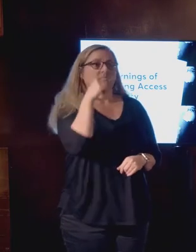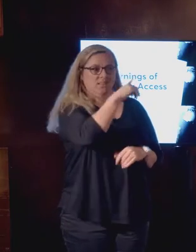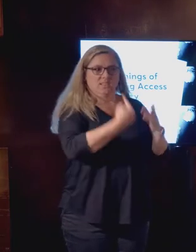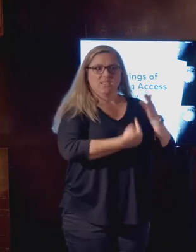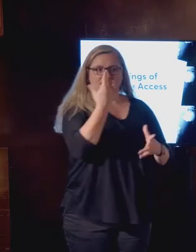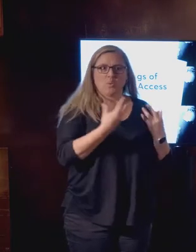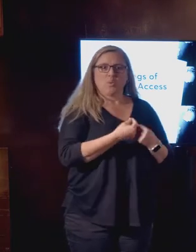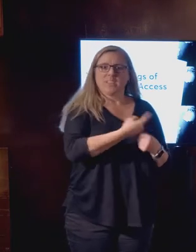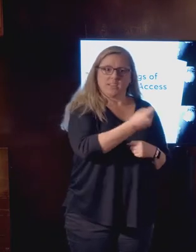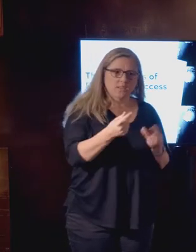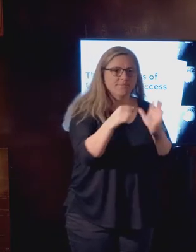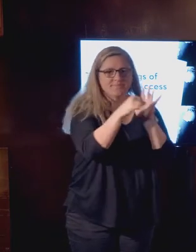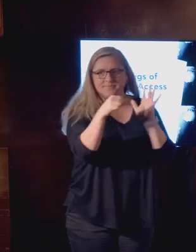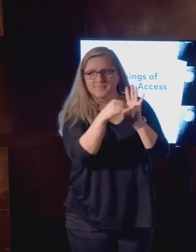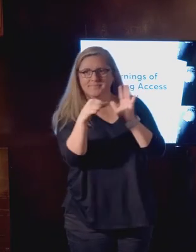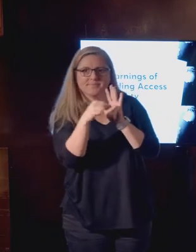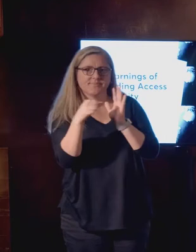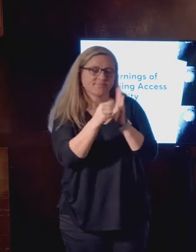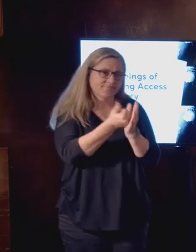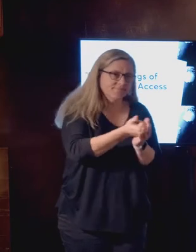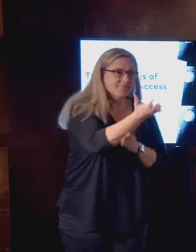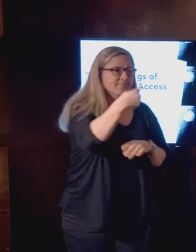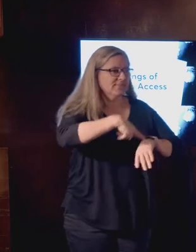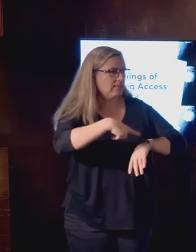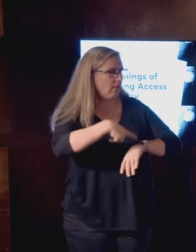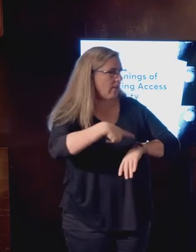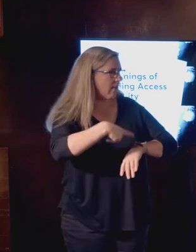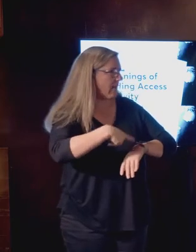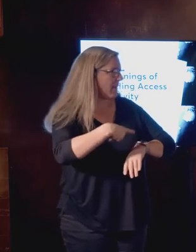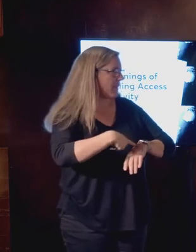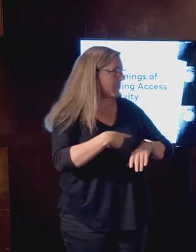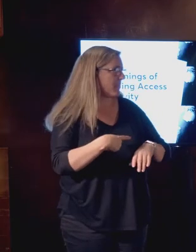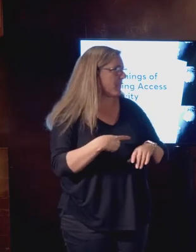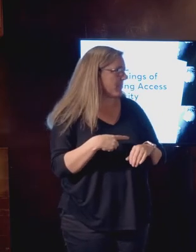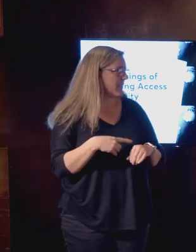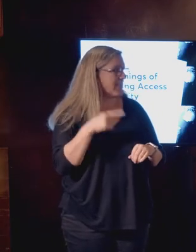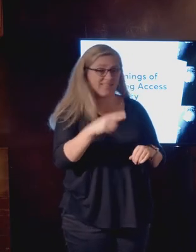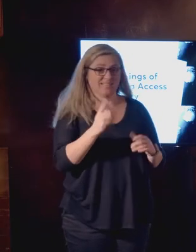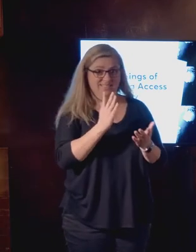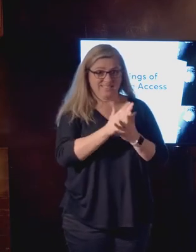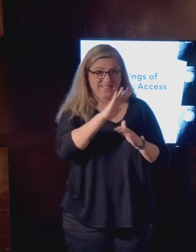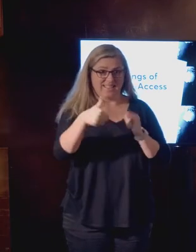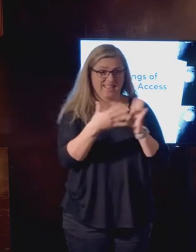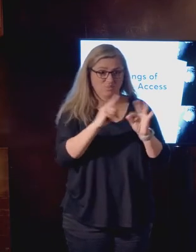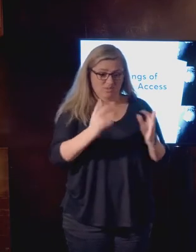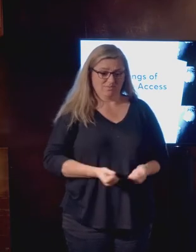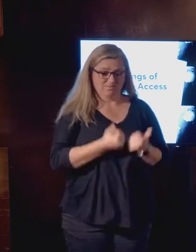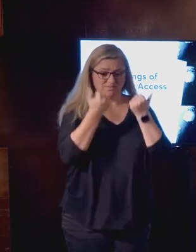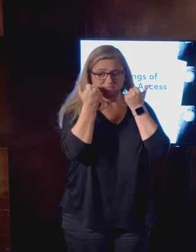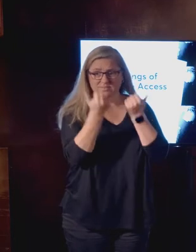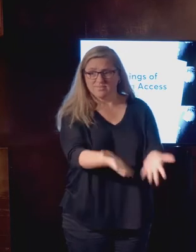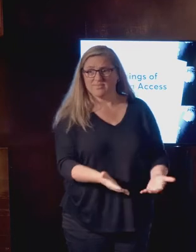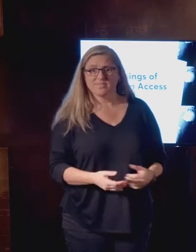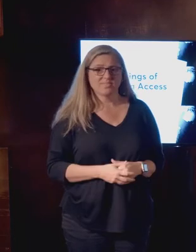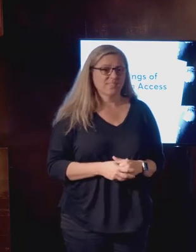things, you know, it's financial and time, and also yeah, we burnt out in the end. That's